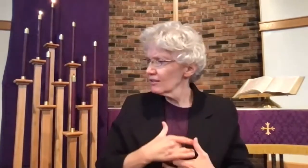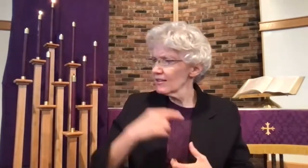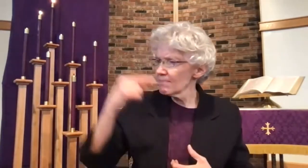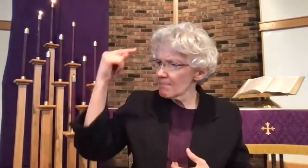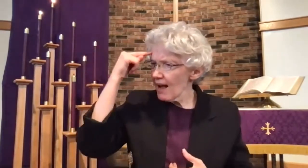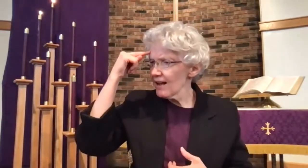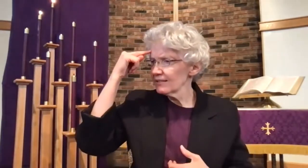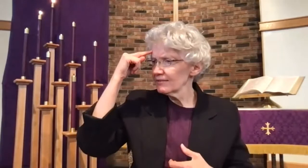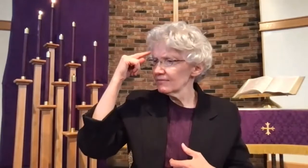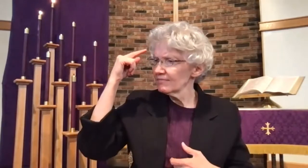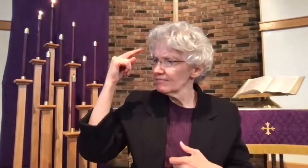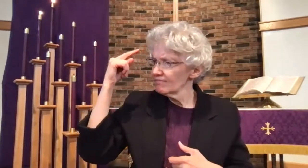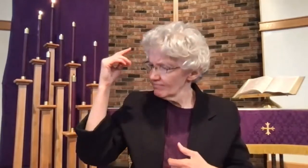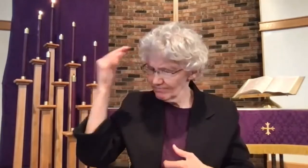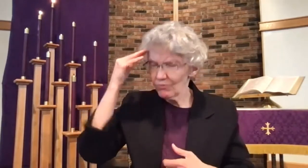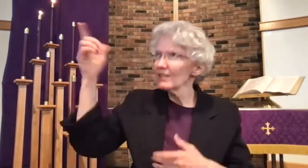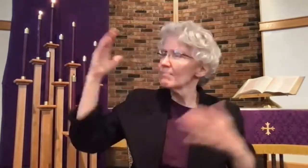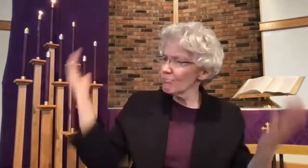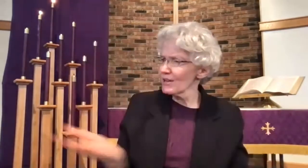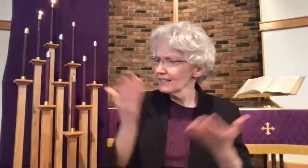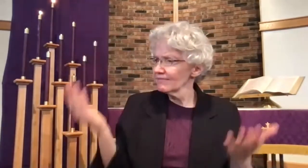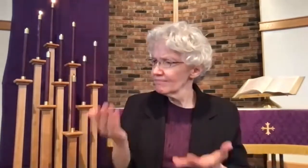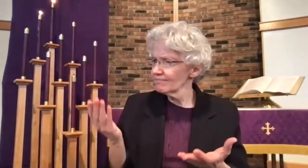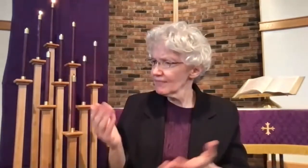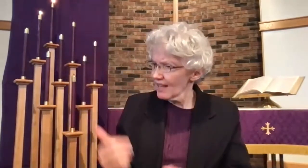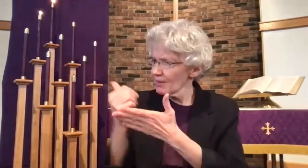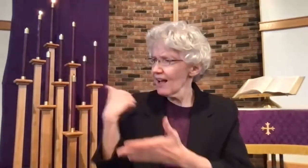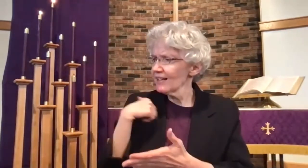Open our hearts and minds to your constant presence.